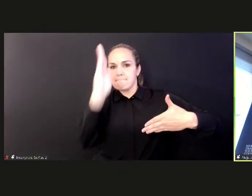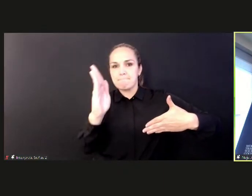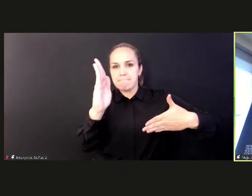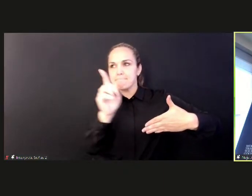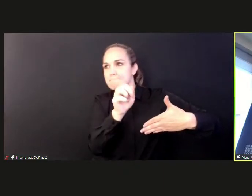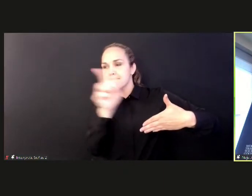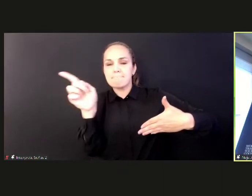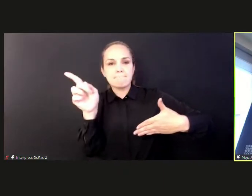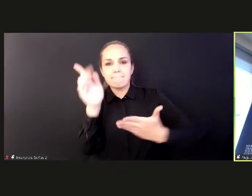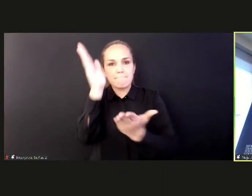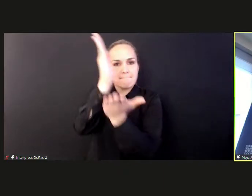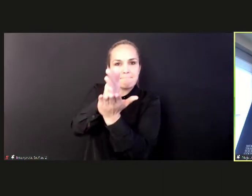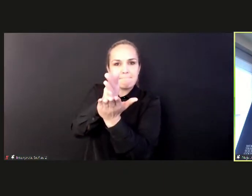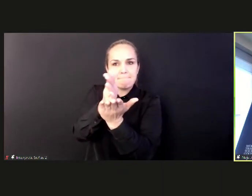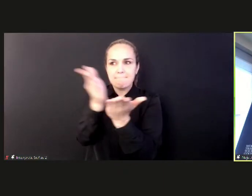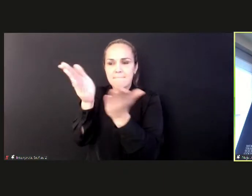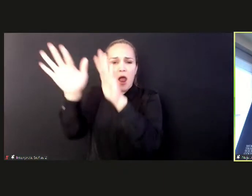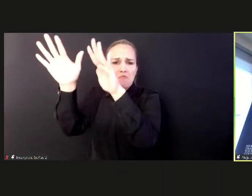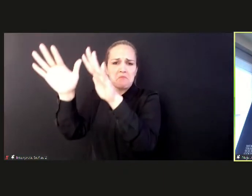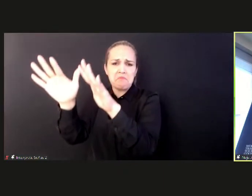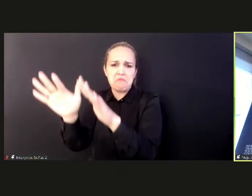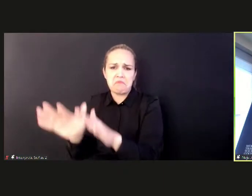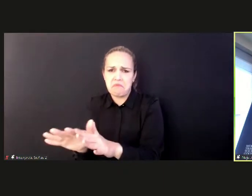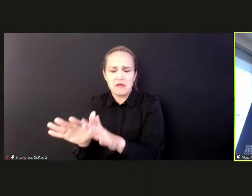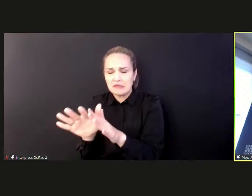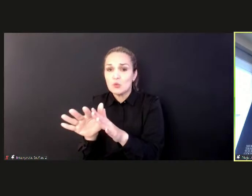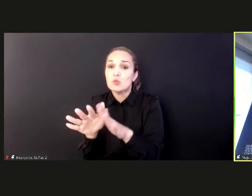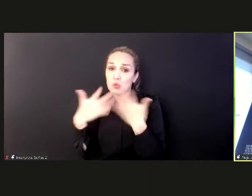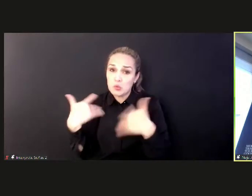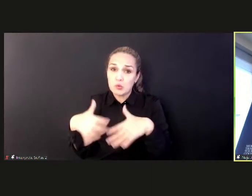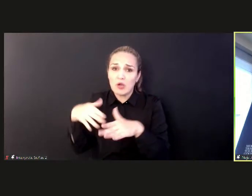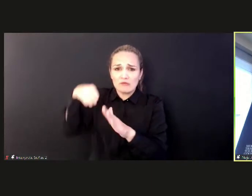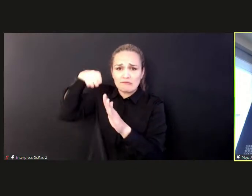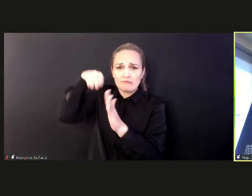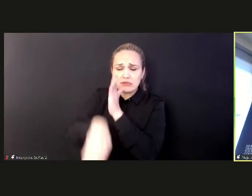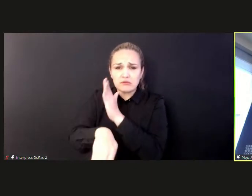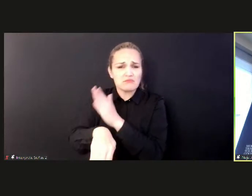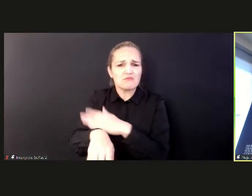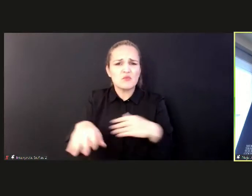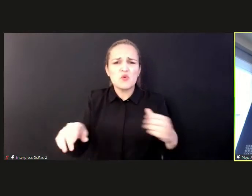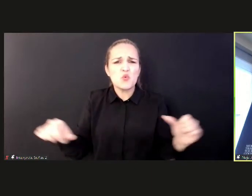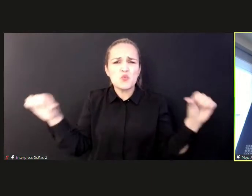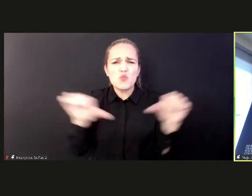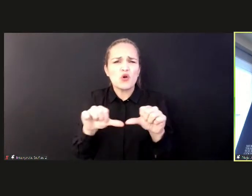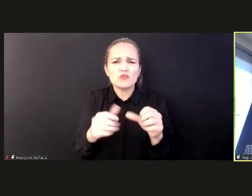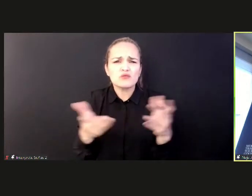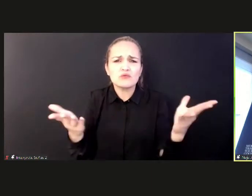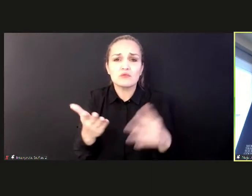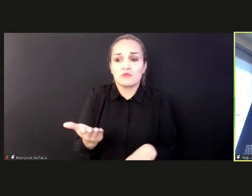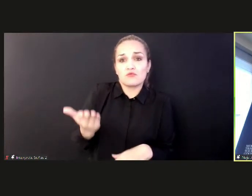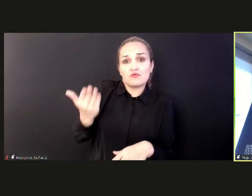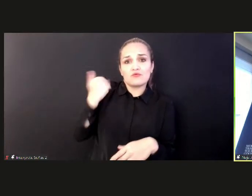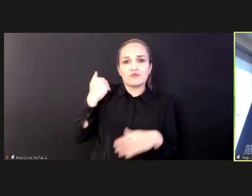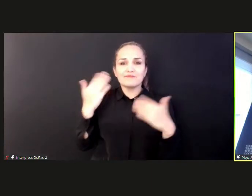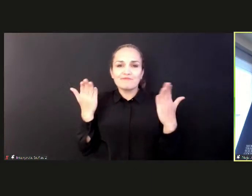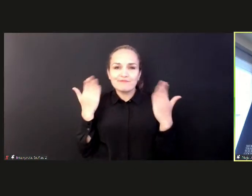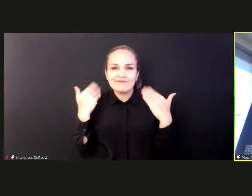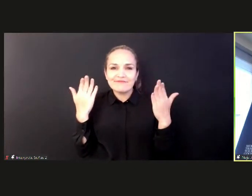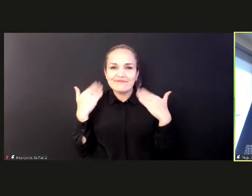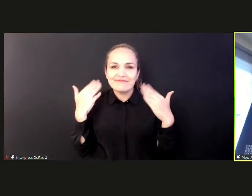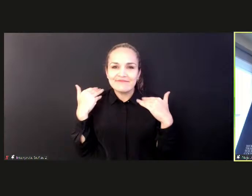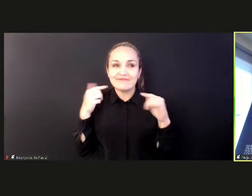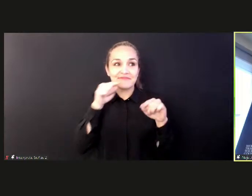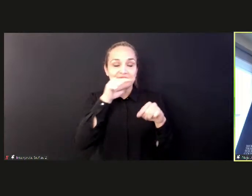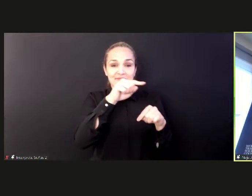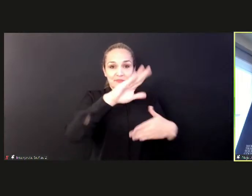season and were relatively close to 2019 levels. For instance, international arrivals in Mexico were down by just